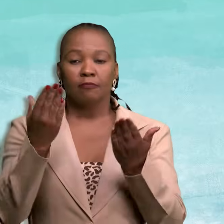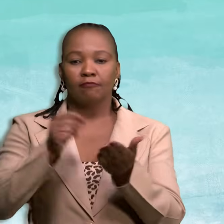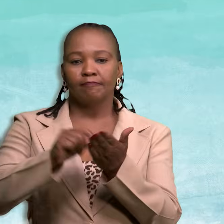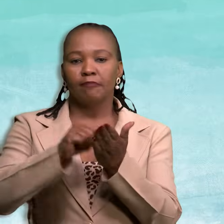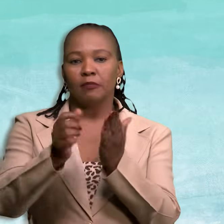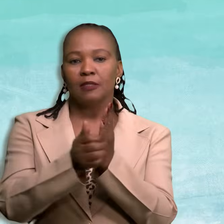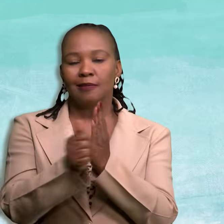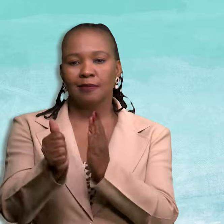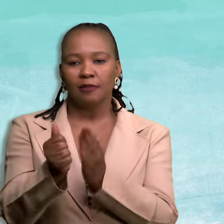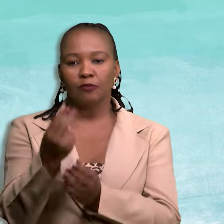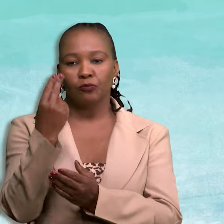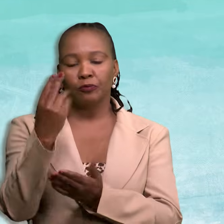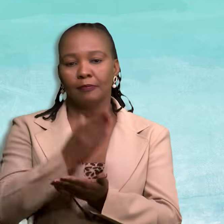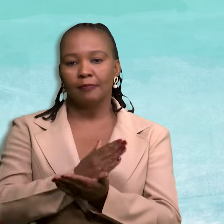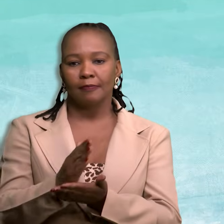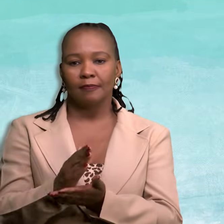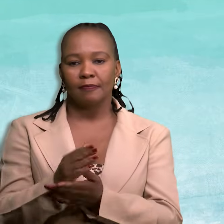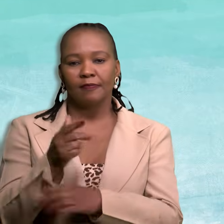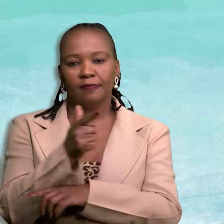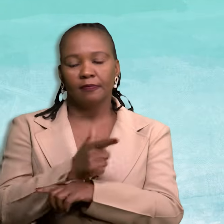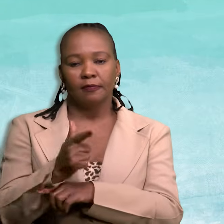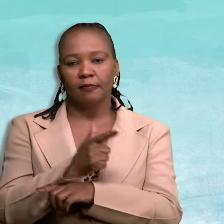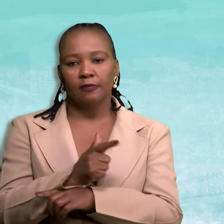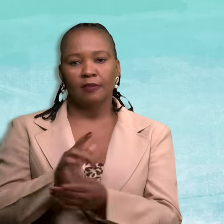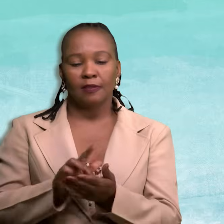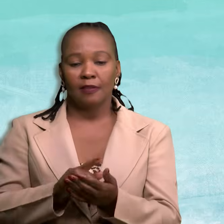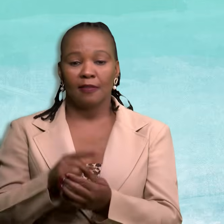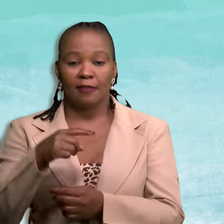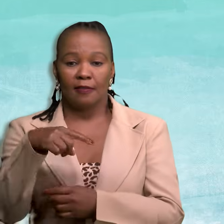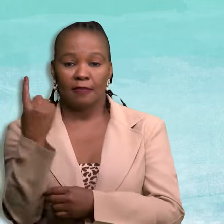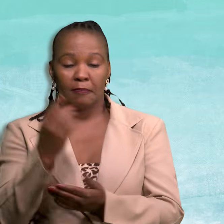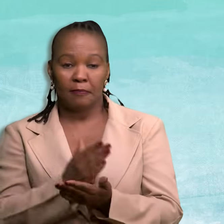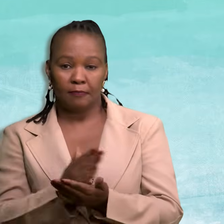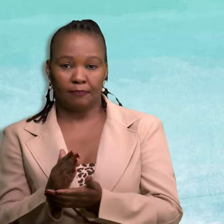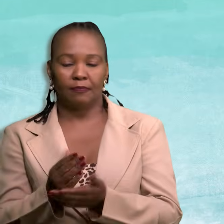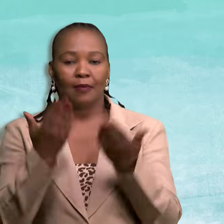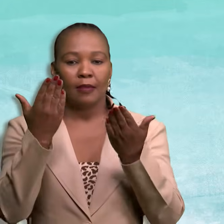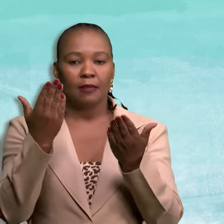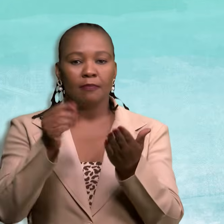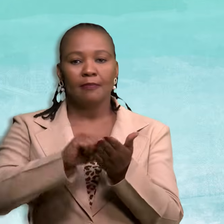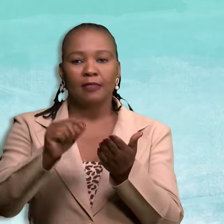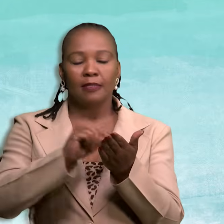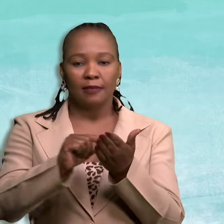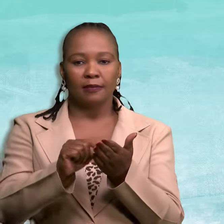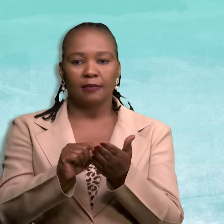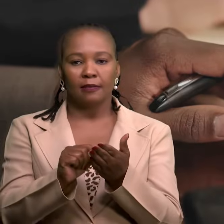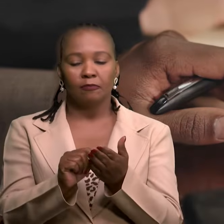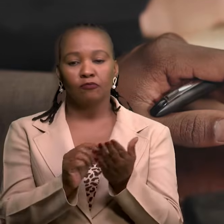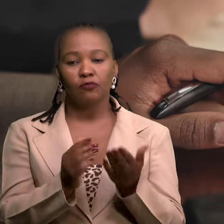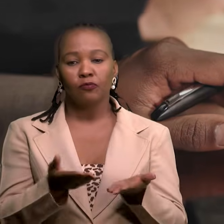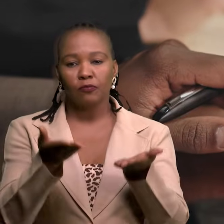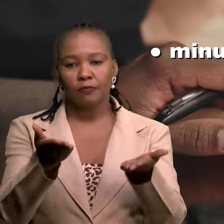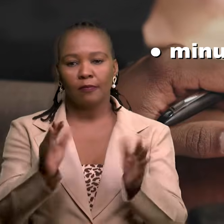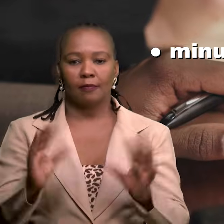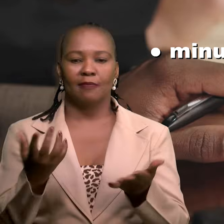Academic Writing Skills is a two-part video series. In this first part of the Academic Writing series, I will show you how